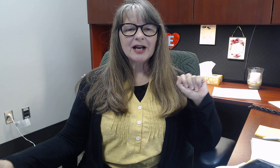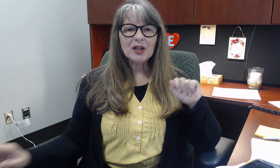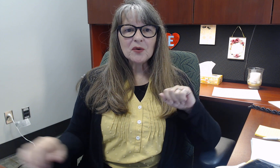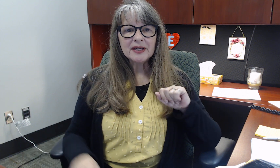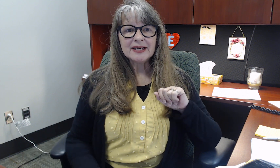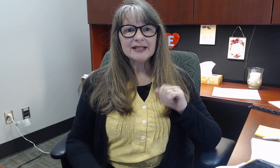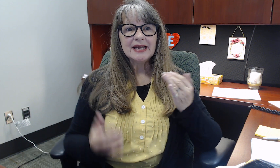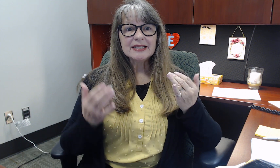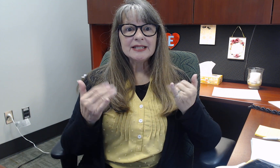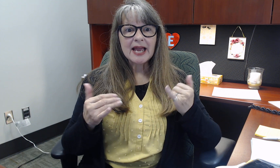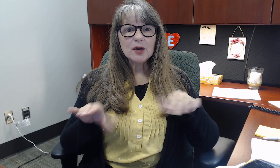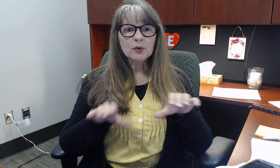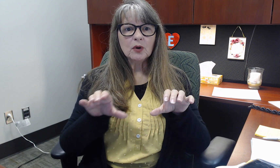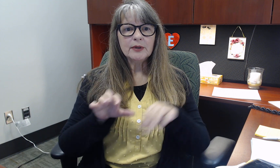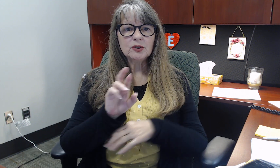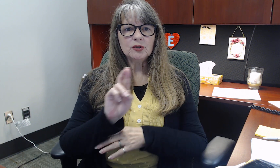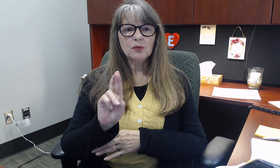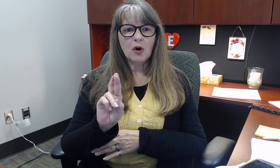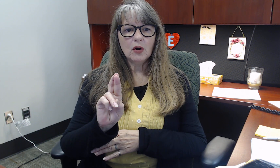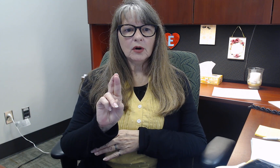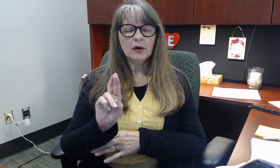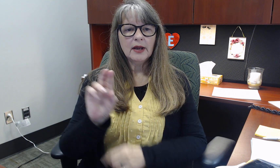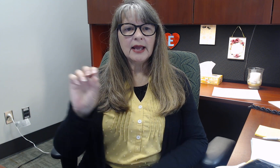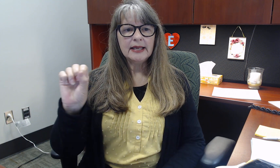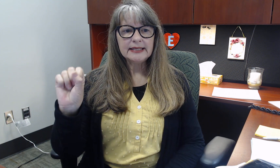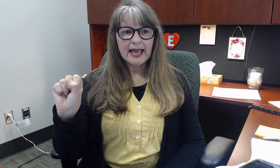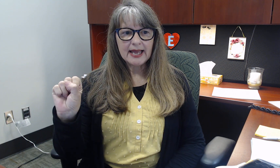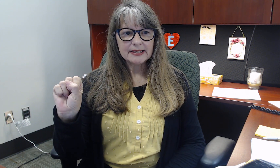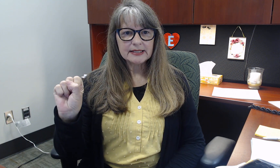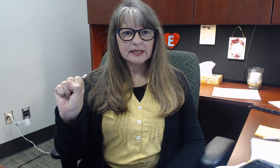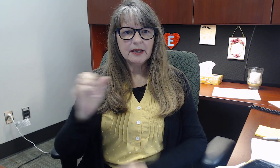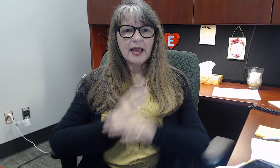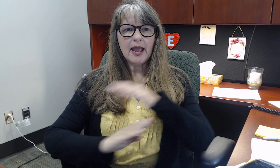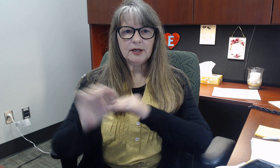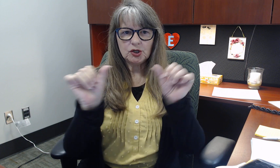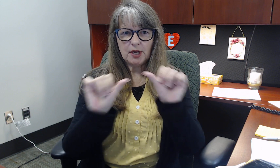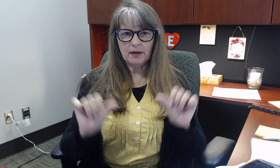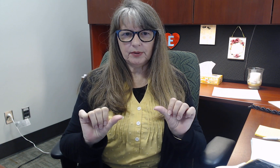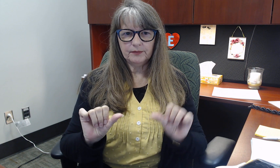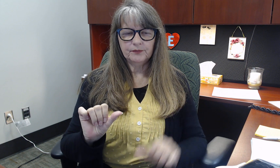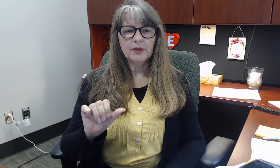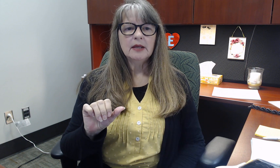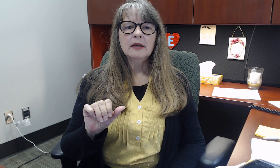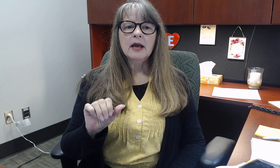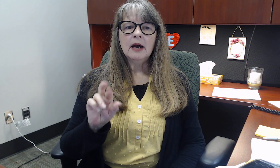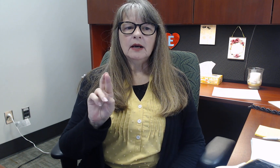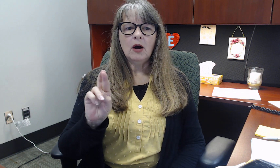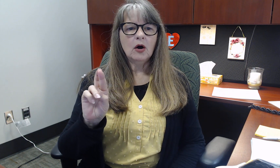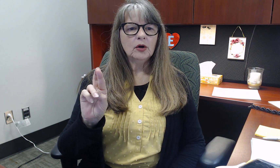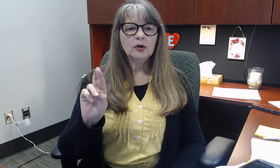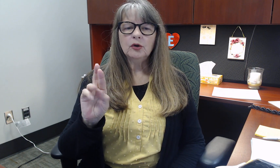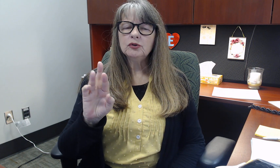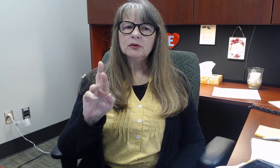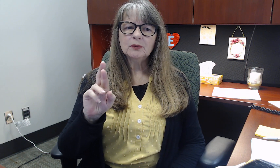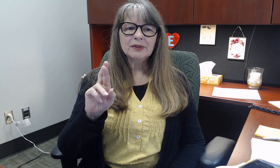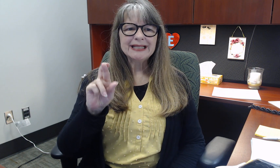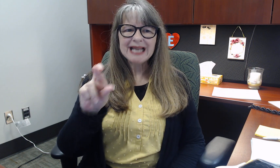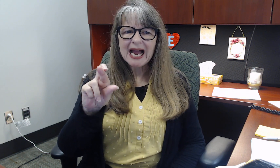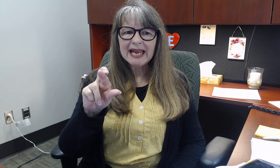Hello again. Today we're going to do R and S handshape. R, you don't do it really tight.